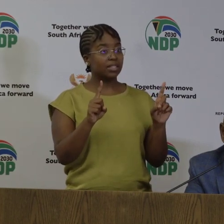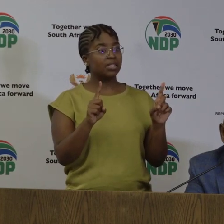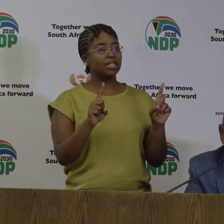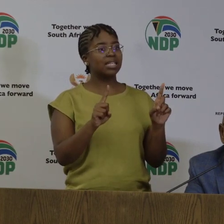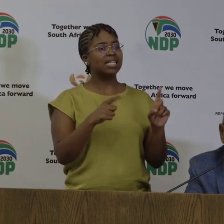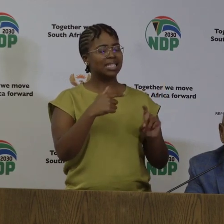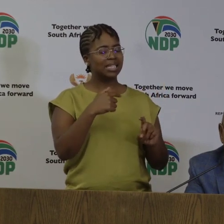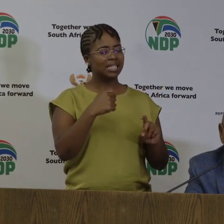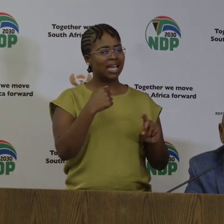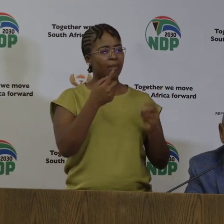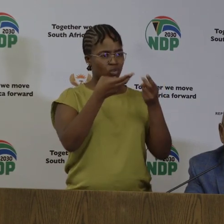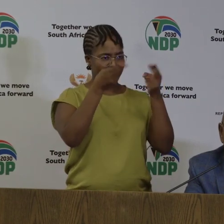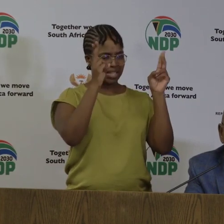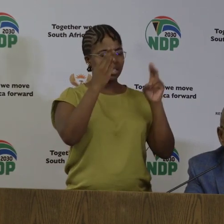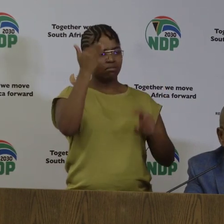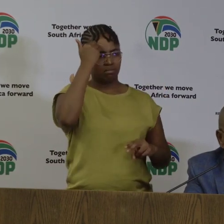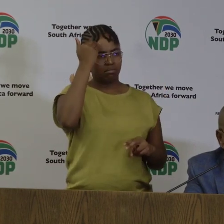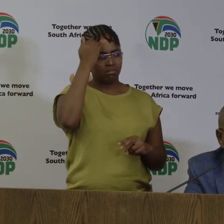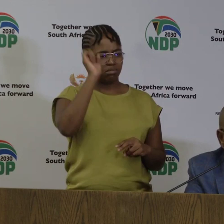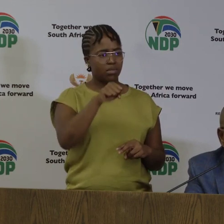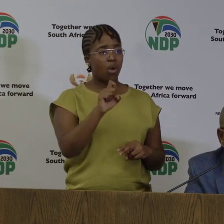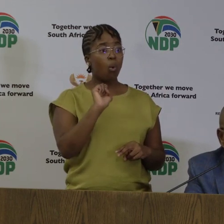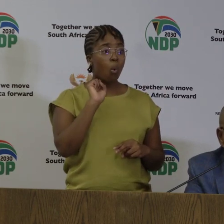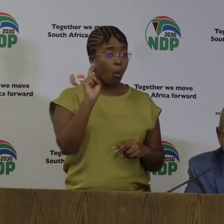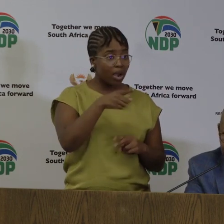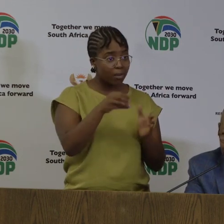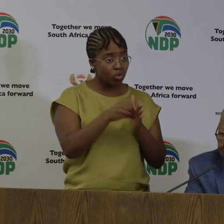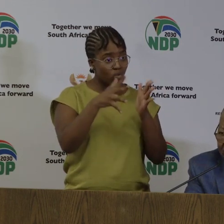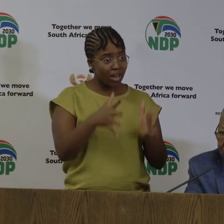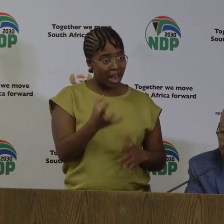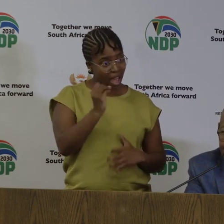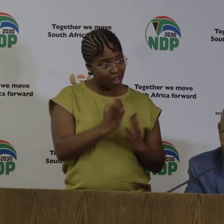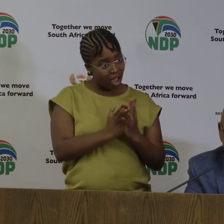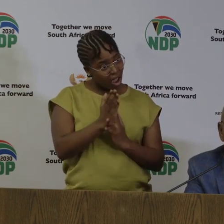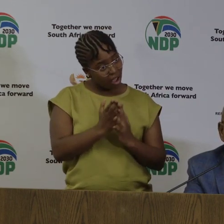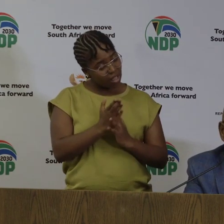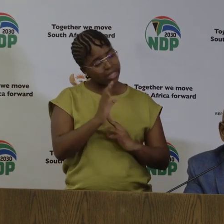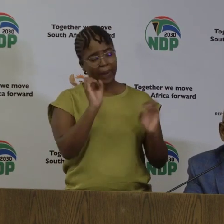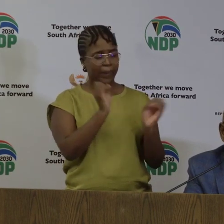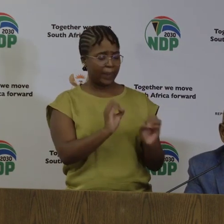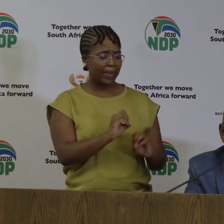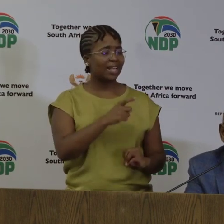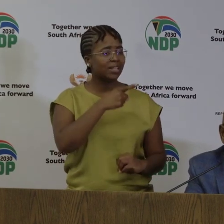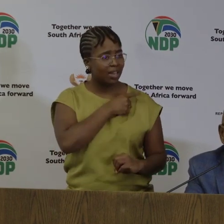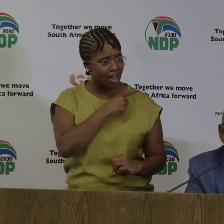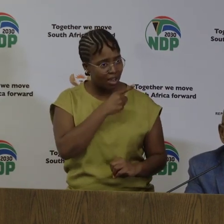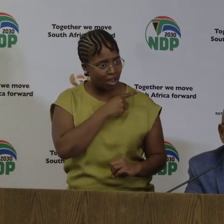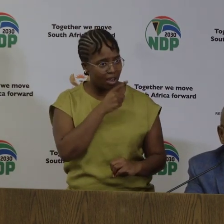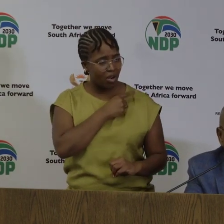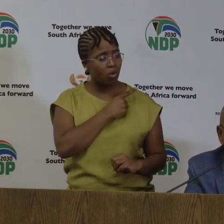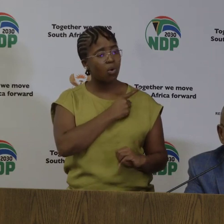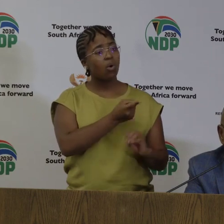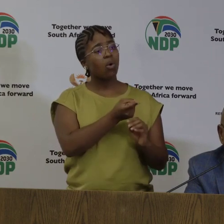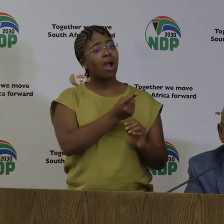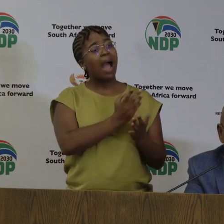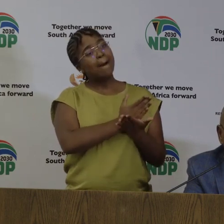acutely aware that not every student would have had access to this. That is why part of the